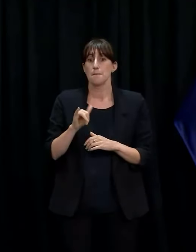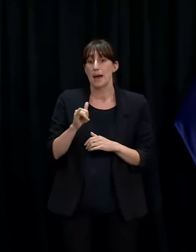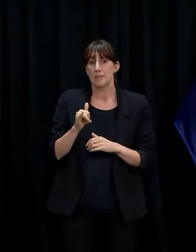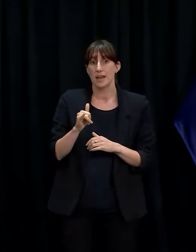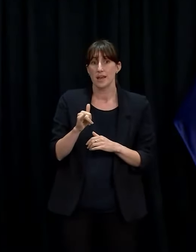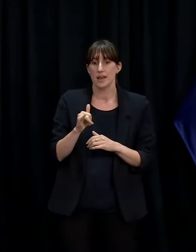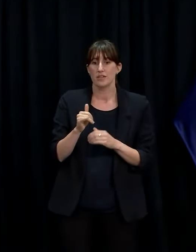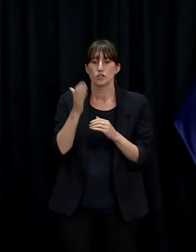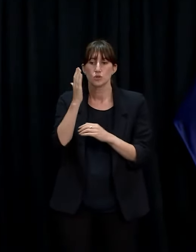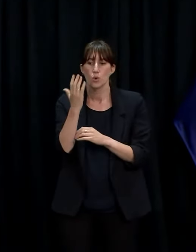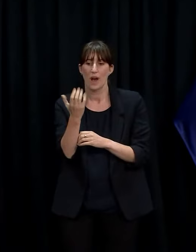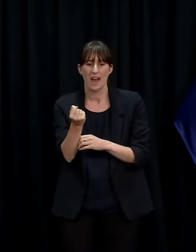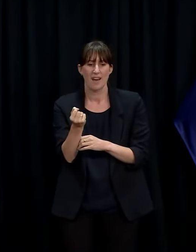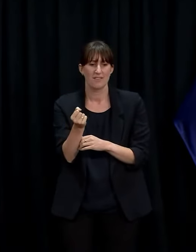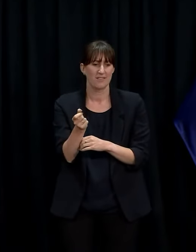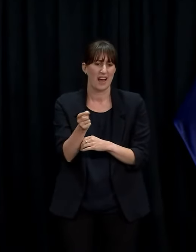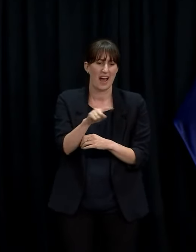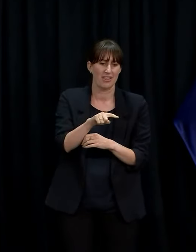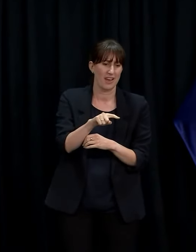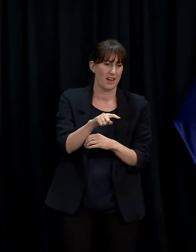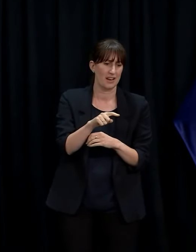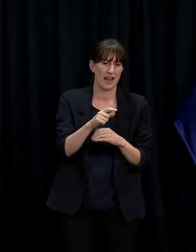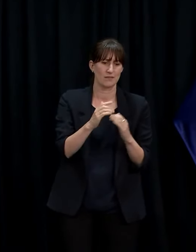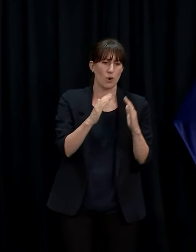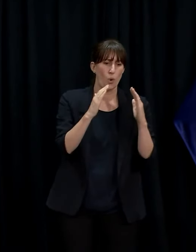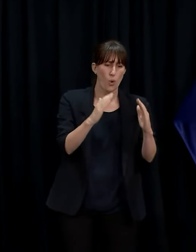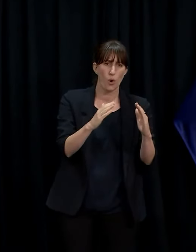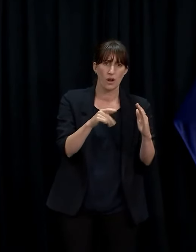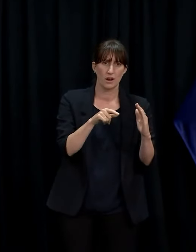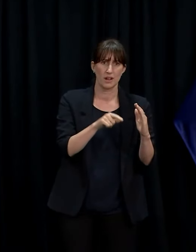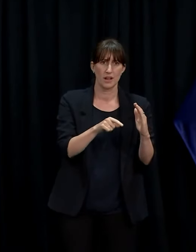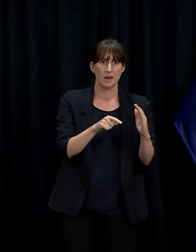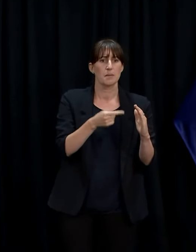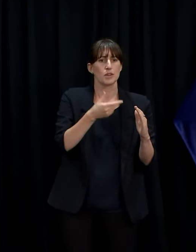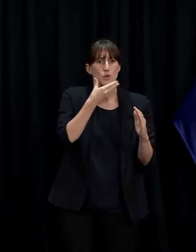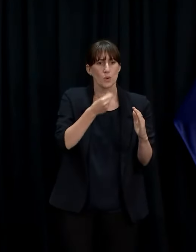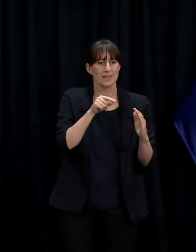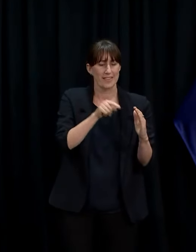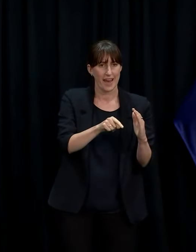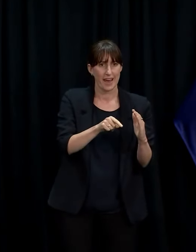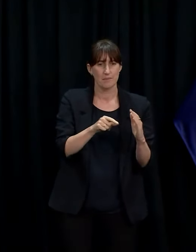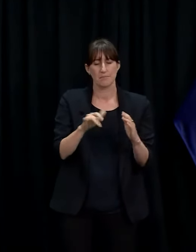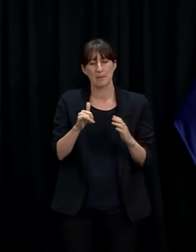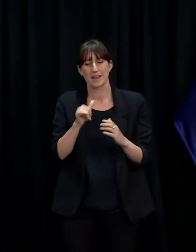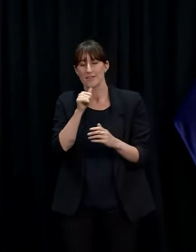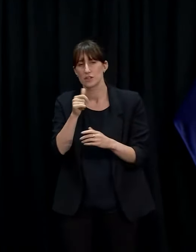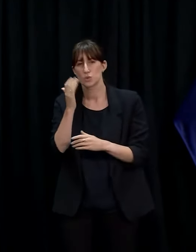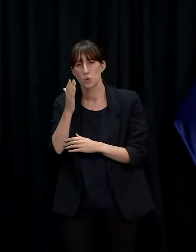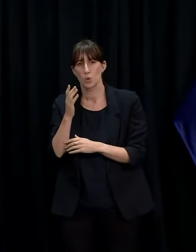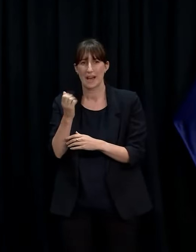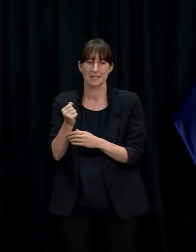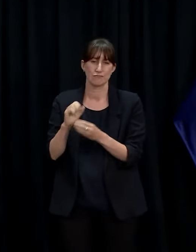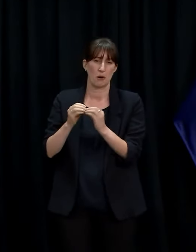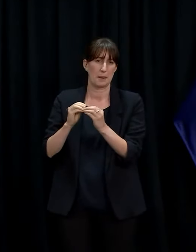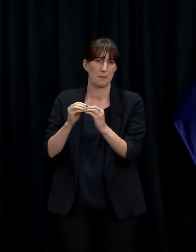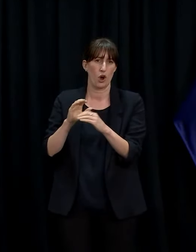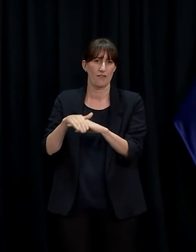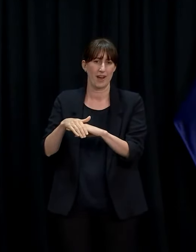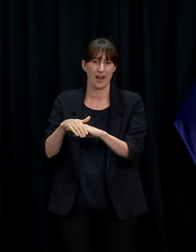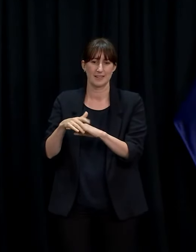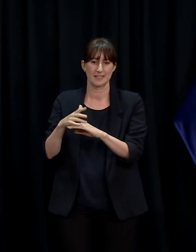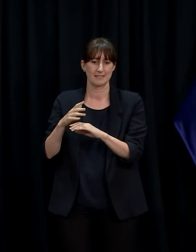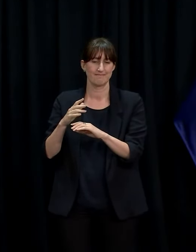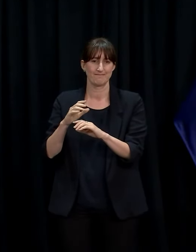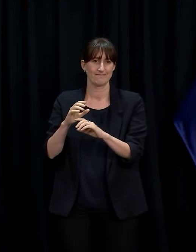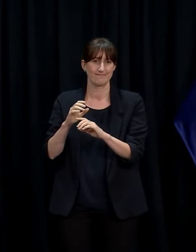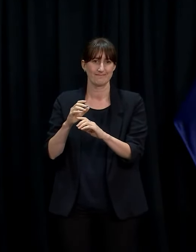school itself, if there's been issues in that community in terms of the school being targeted. So there's